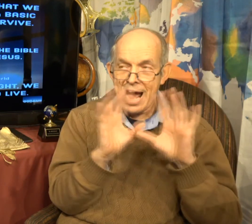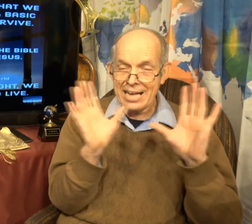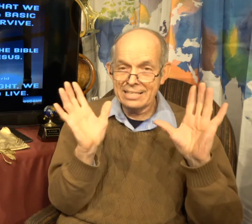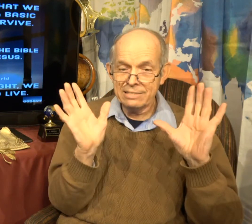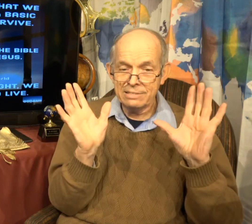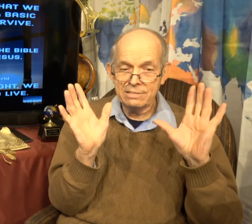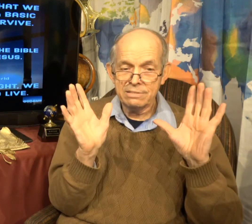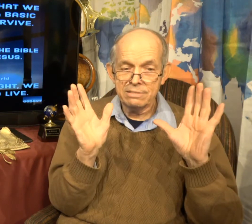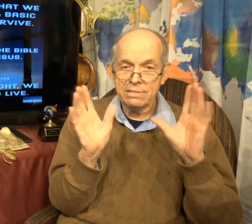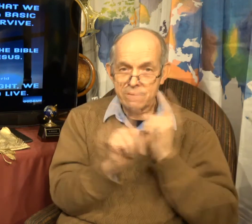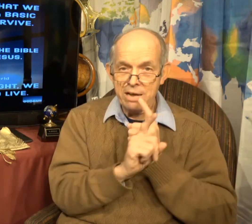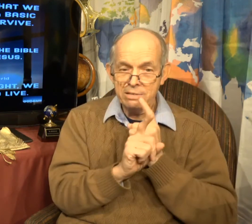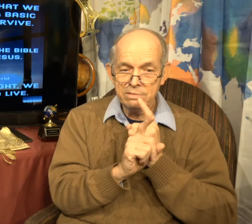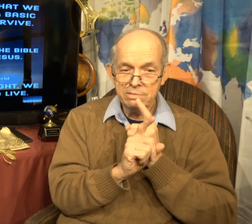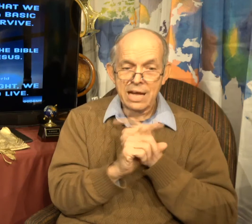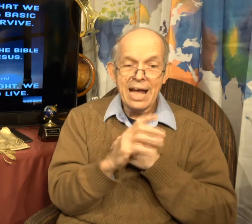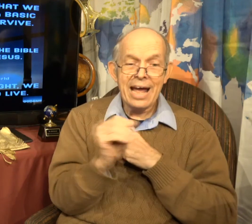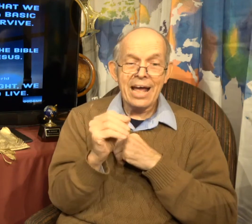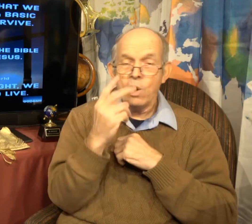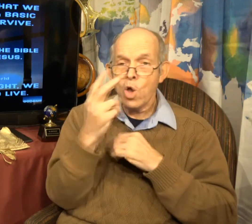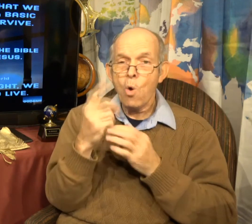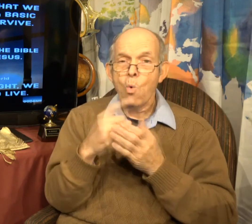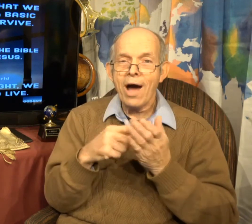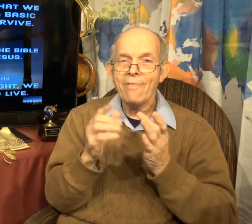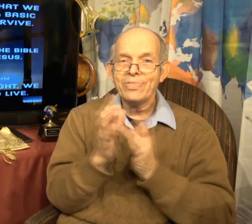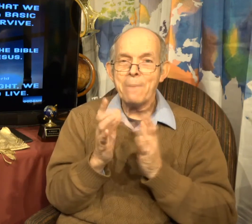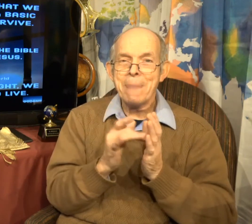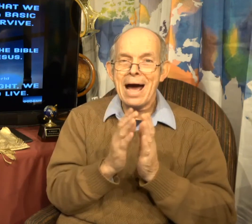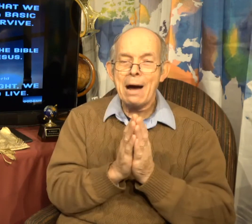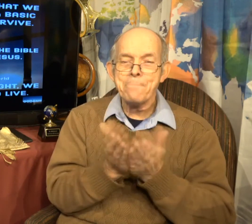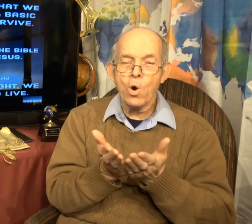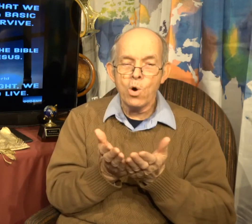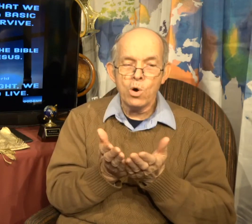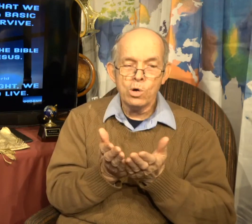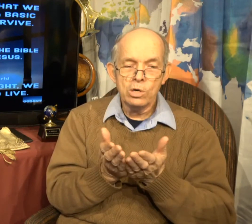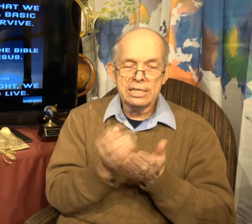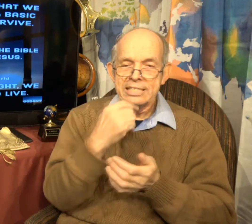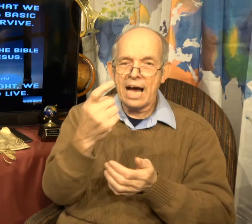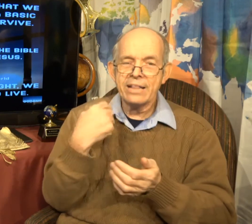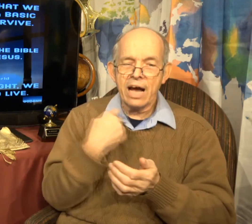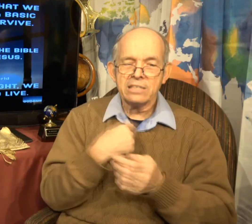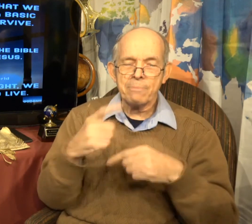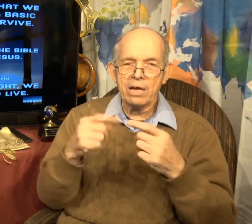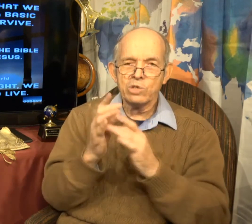night, right? And look what the Bible tells us about